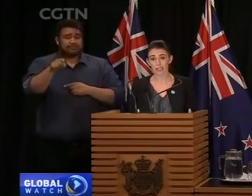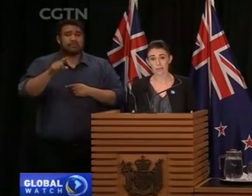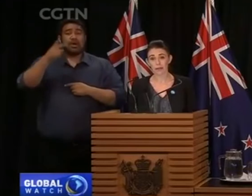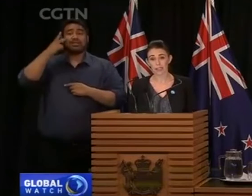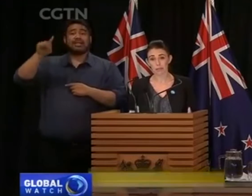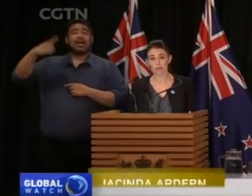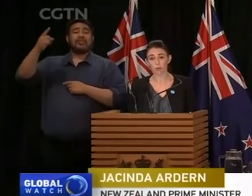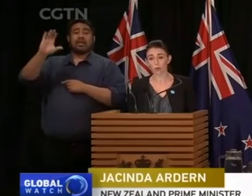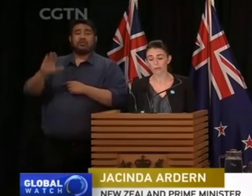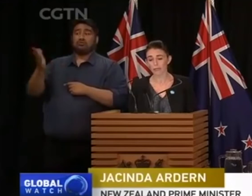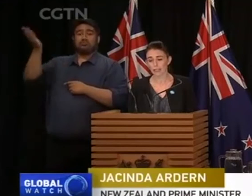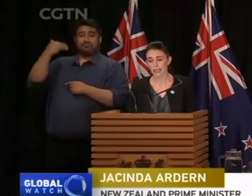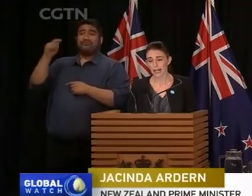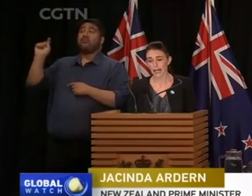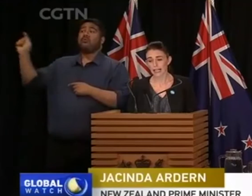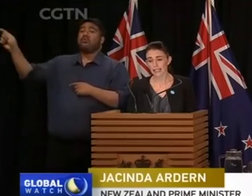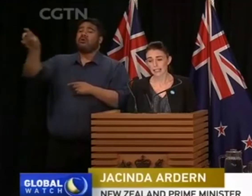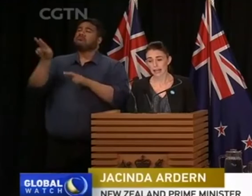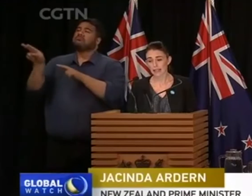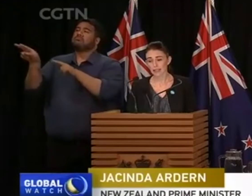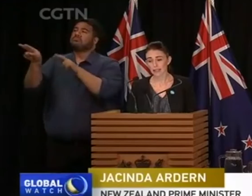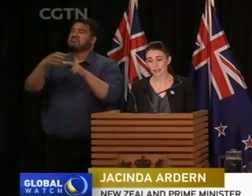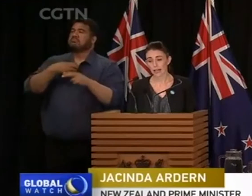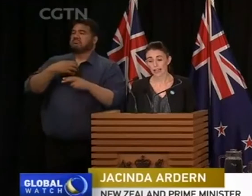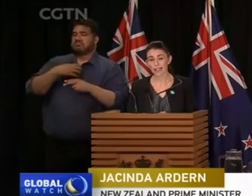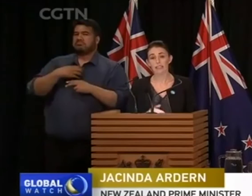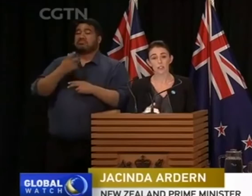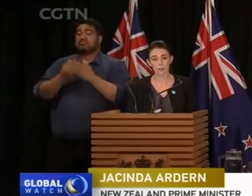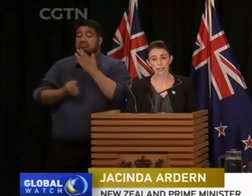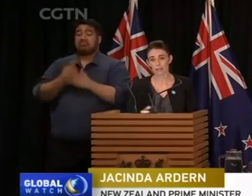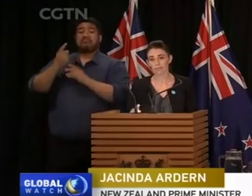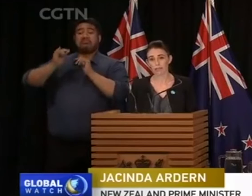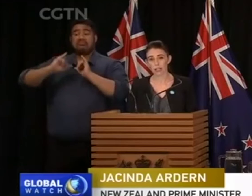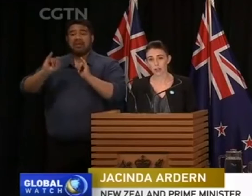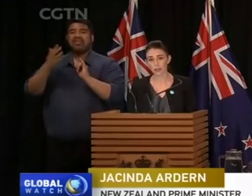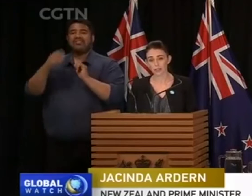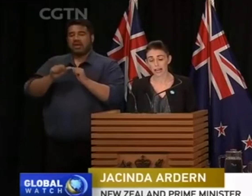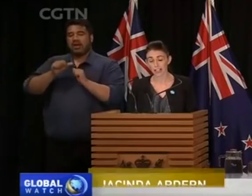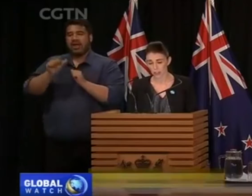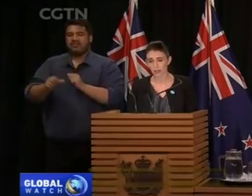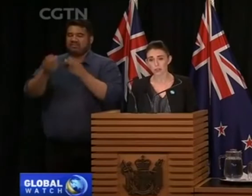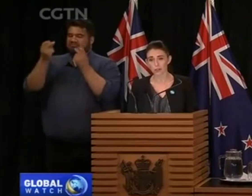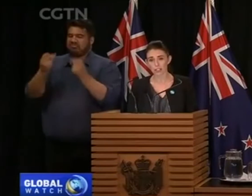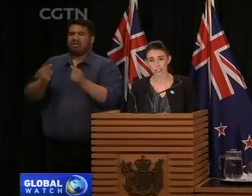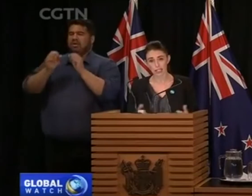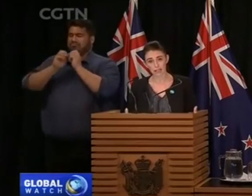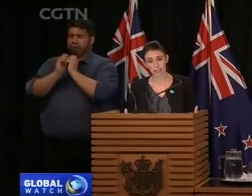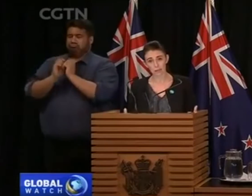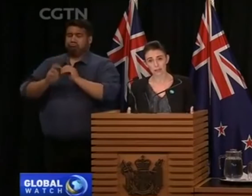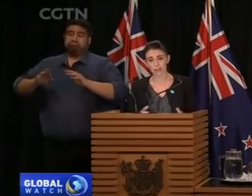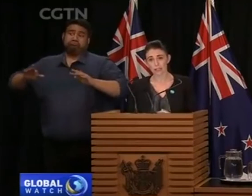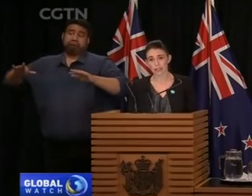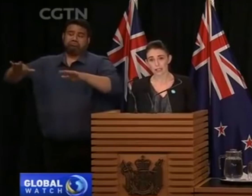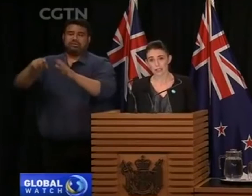countries have experienced before is that this is a trend that has occurred in regions that